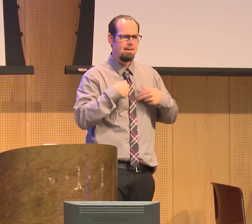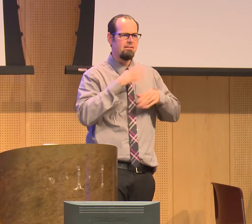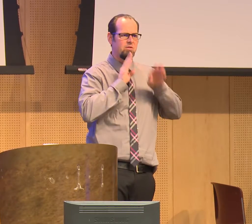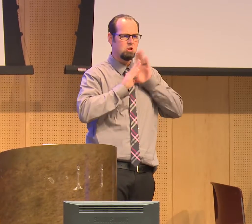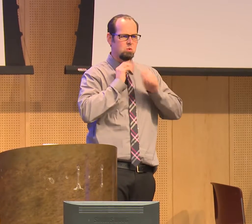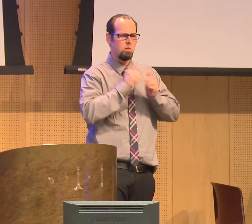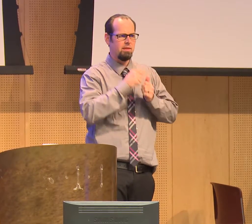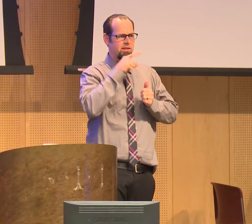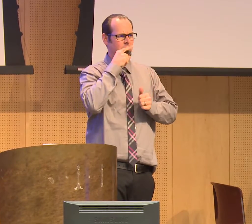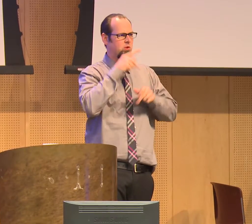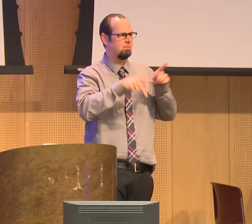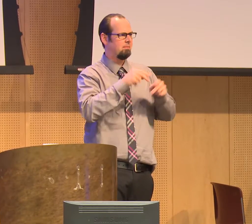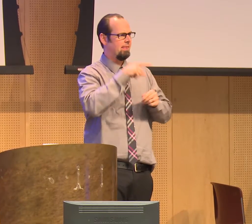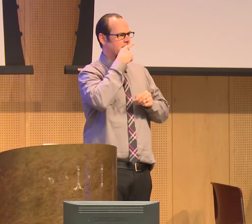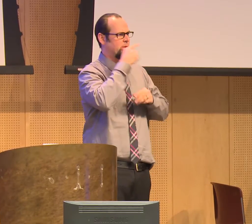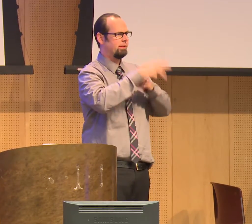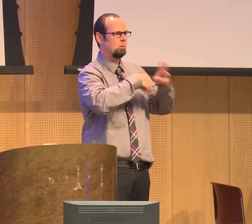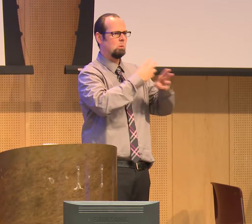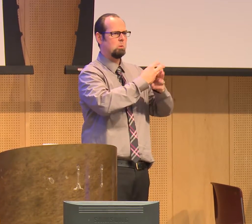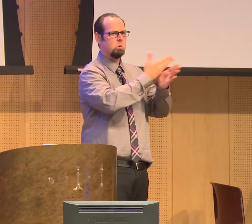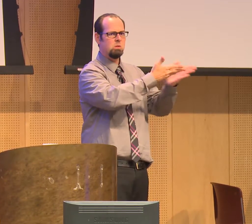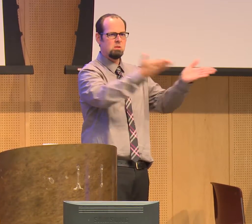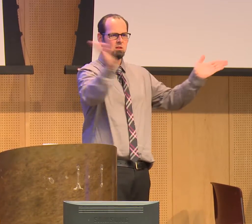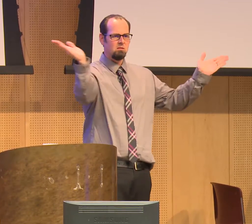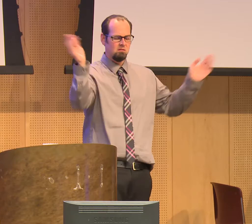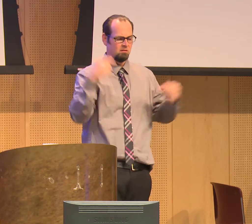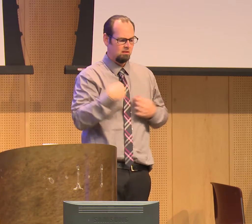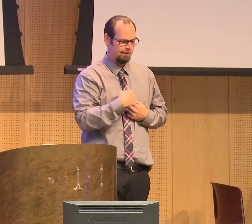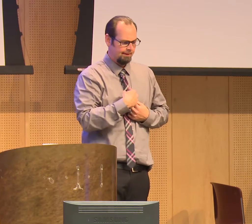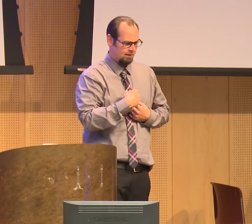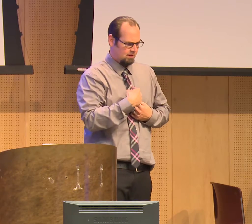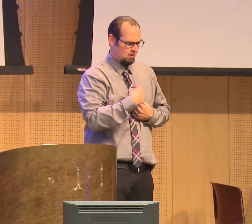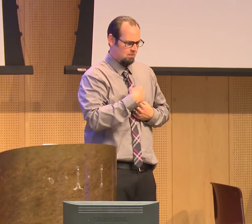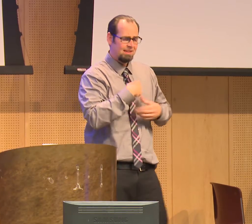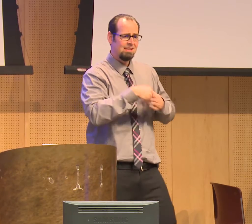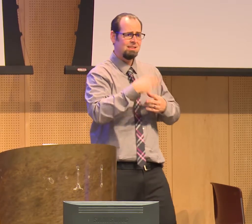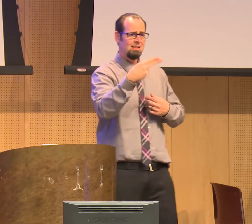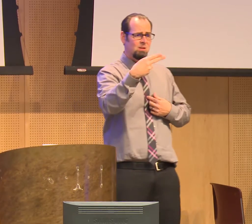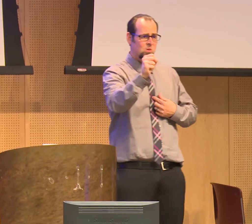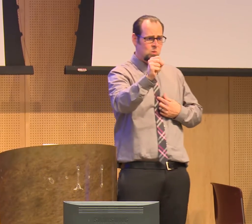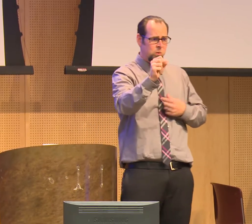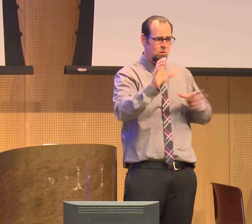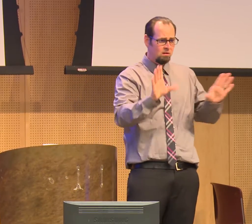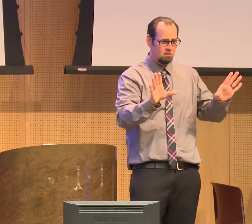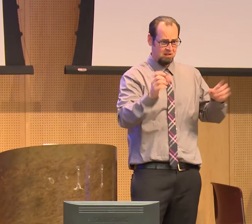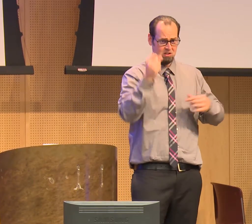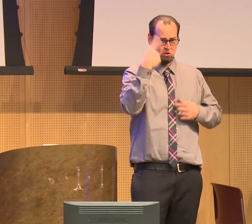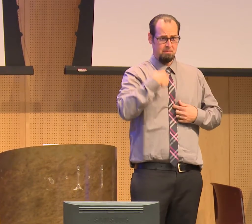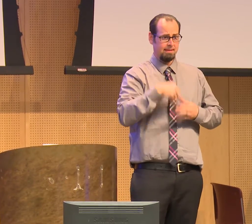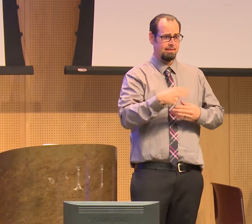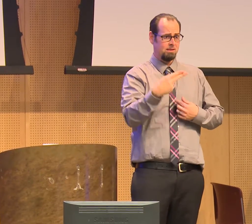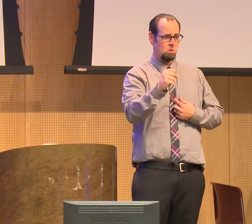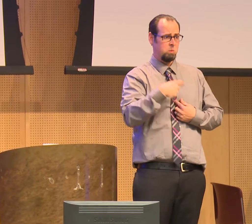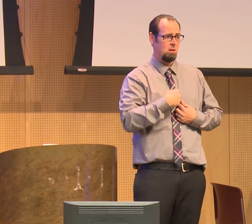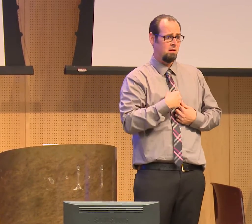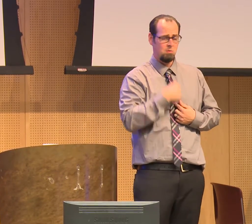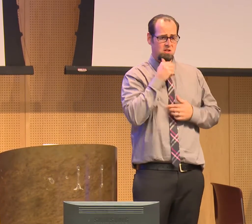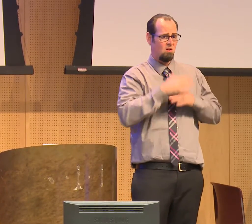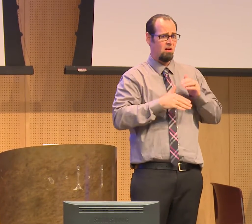I was frustrated with the hearing people and hearing world. And that was high school. Understand that in high school, I